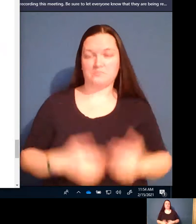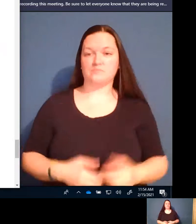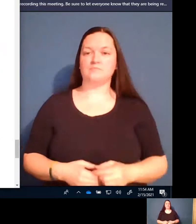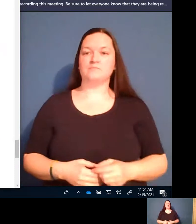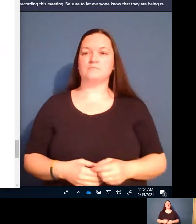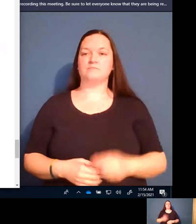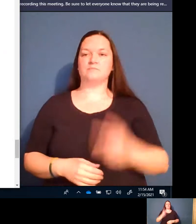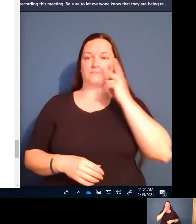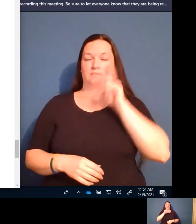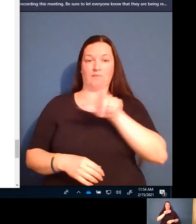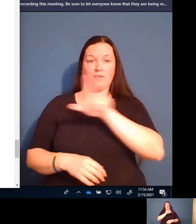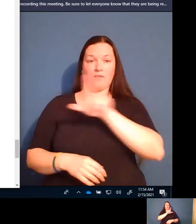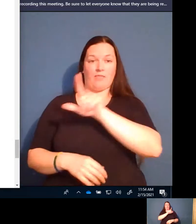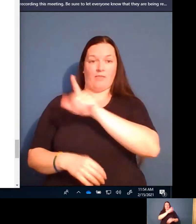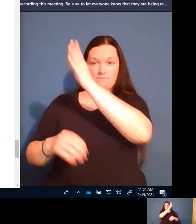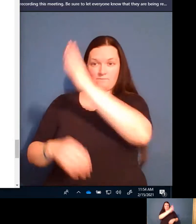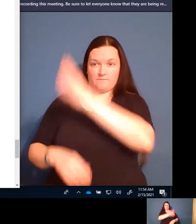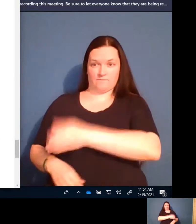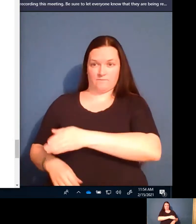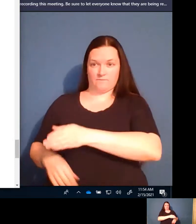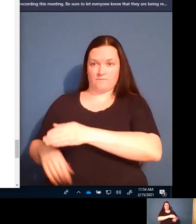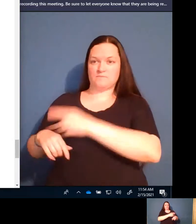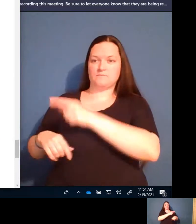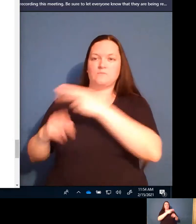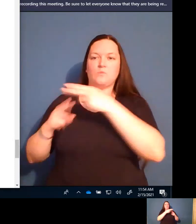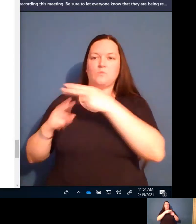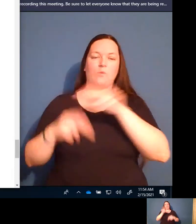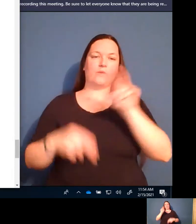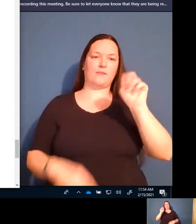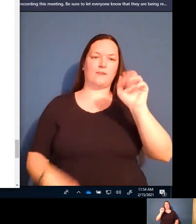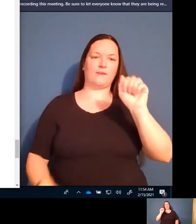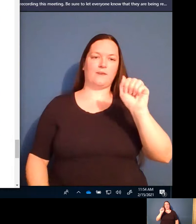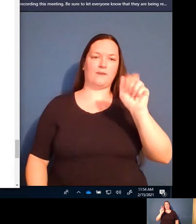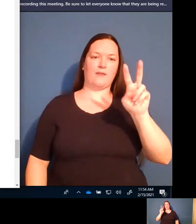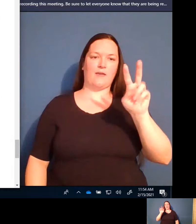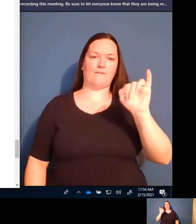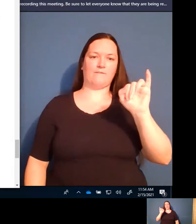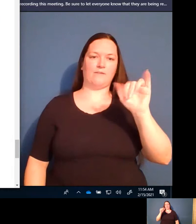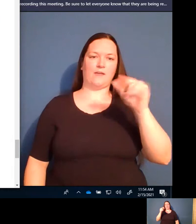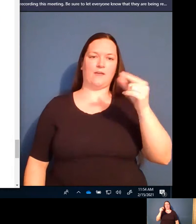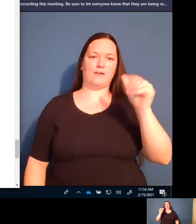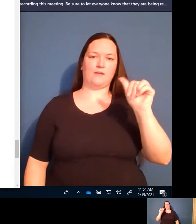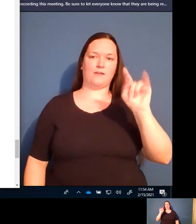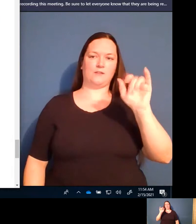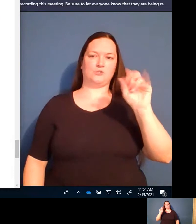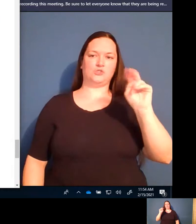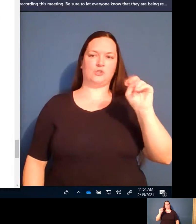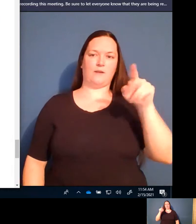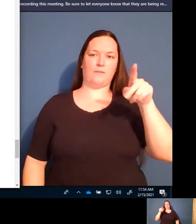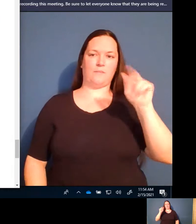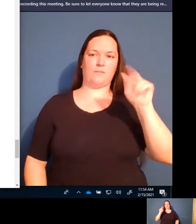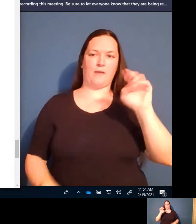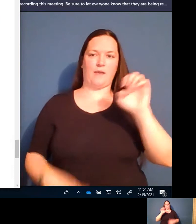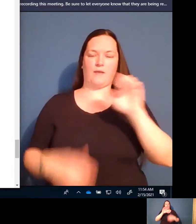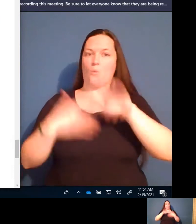On the left side of the screen, there is an area called the Navigation pane. This contains a list of all of the objects contained in your